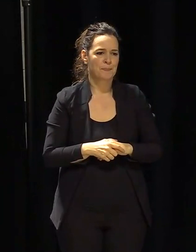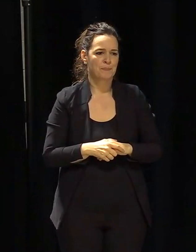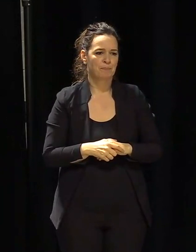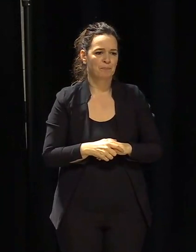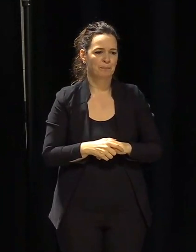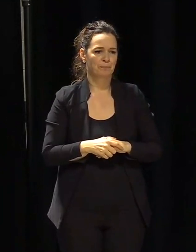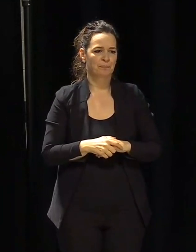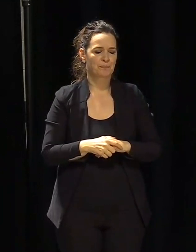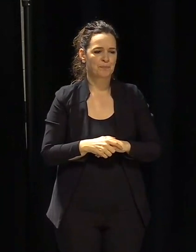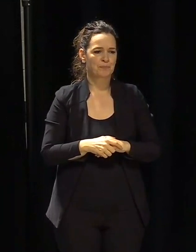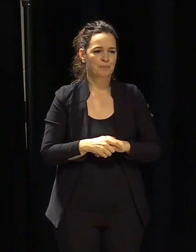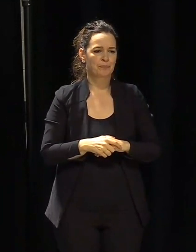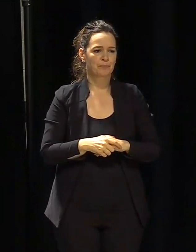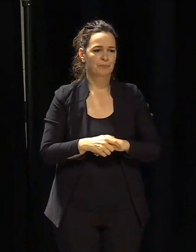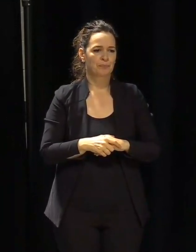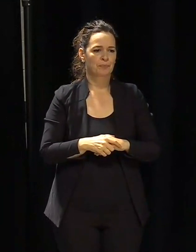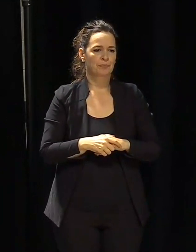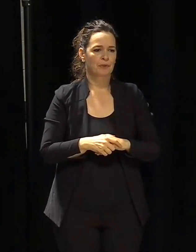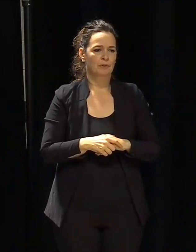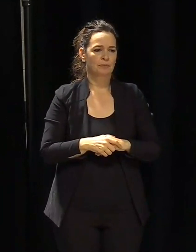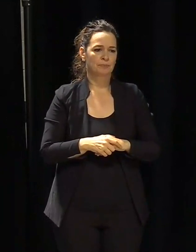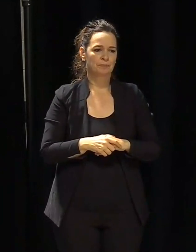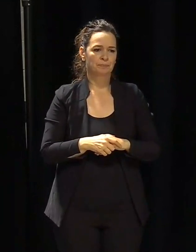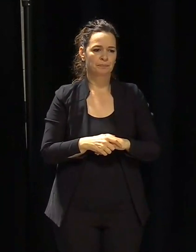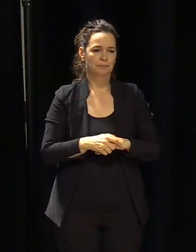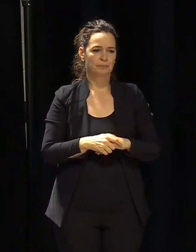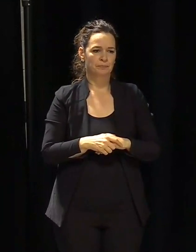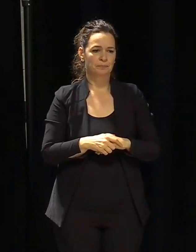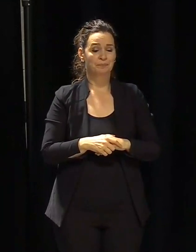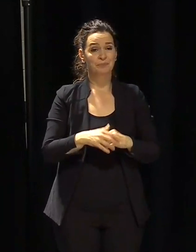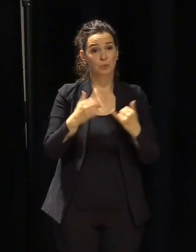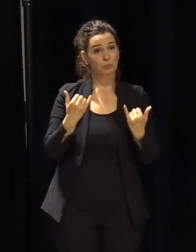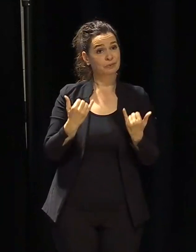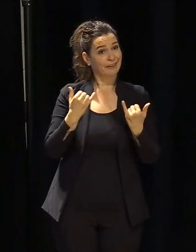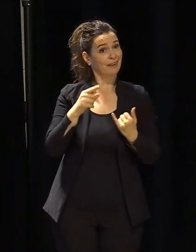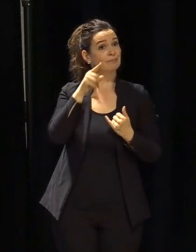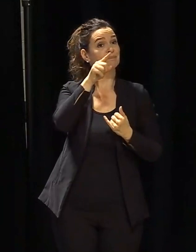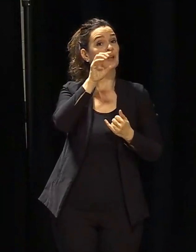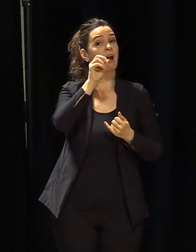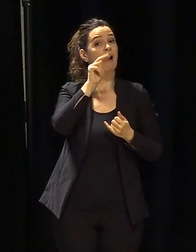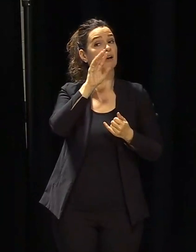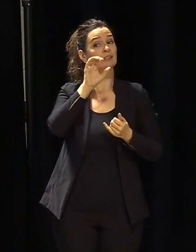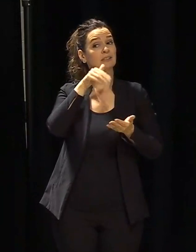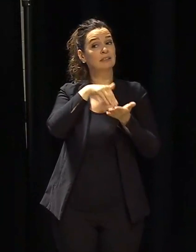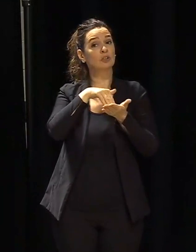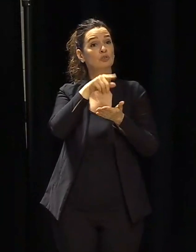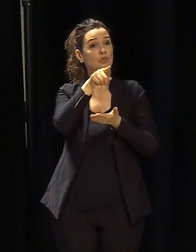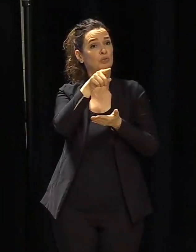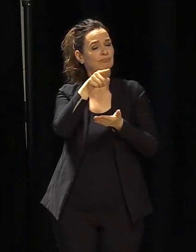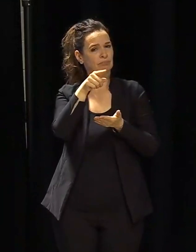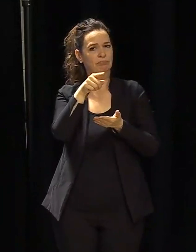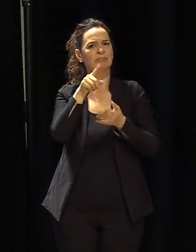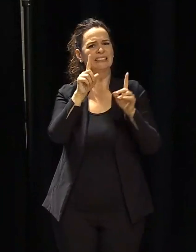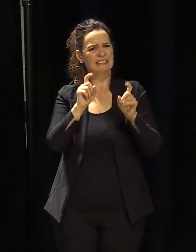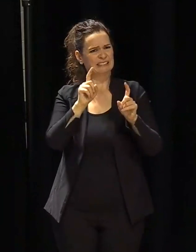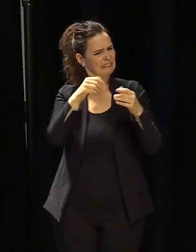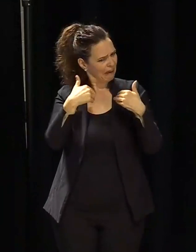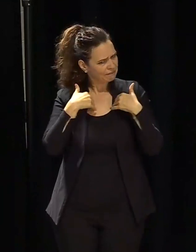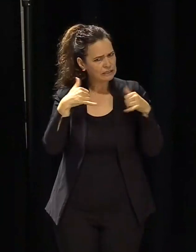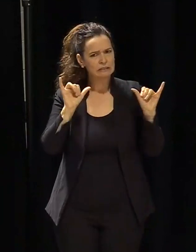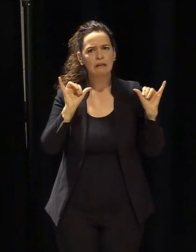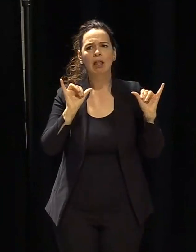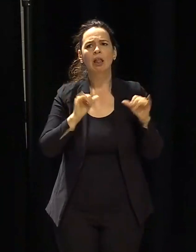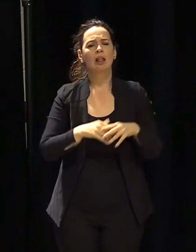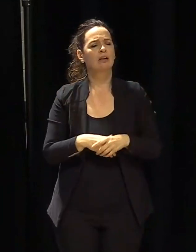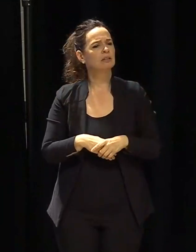as far as our on-center, which is still ongoing, our schools and our civic center testing we did today. We did 153 tests of